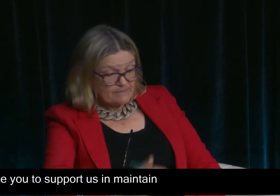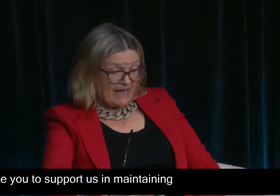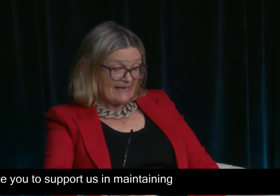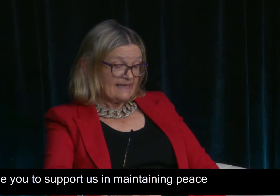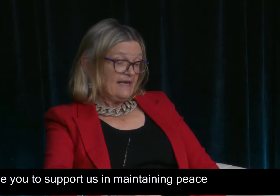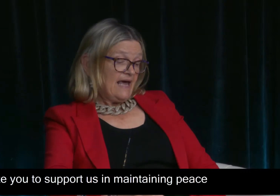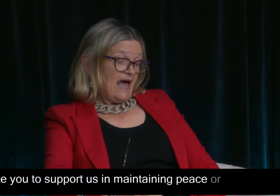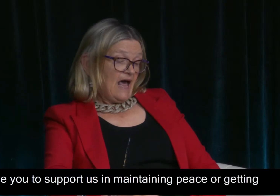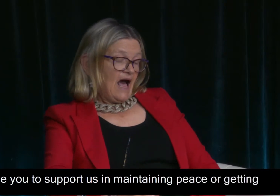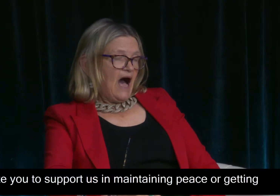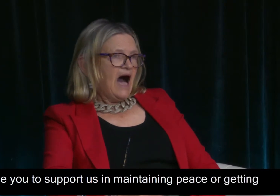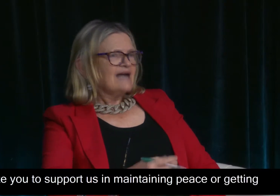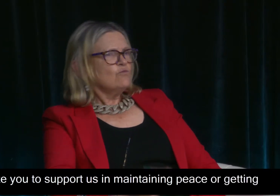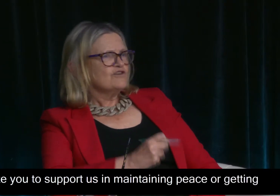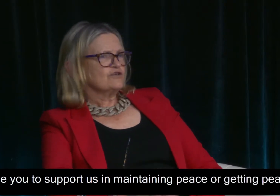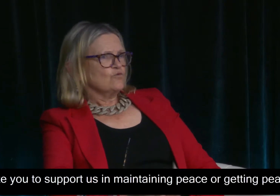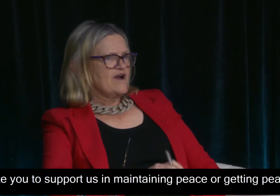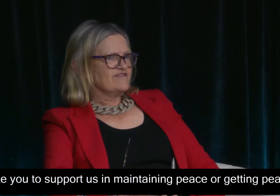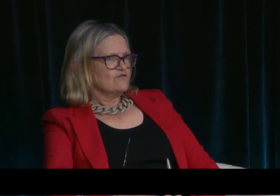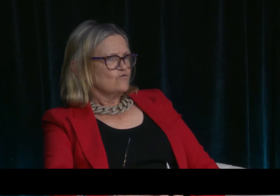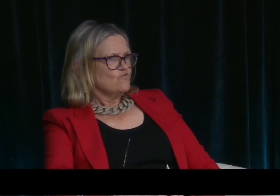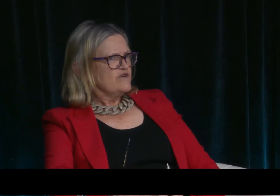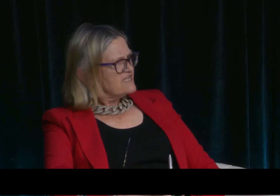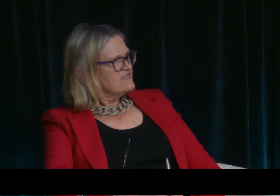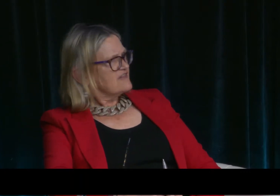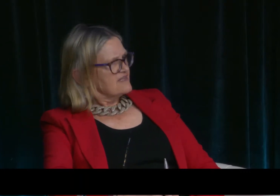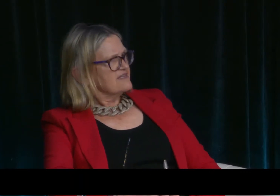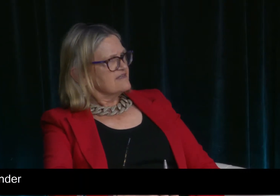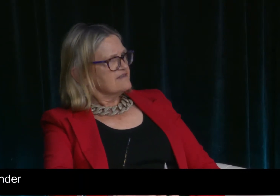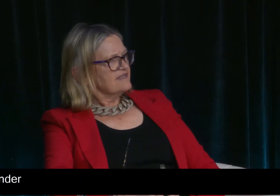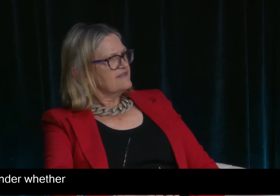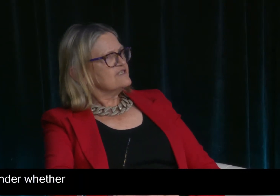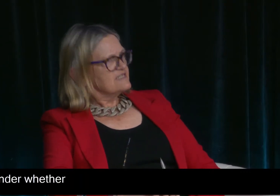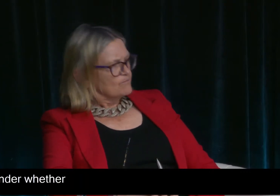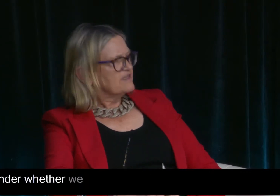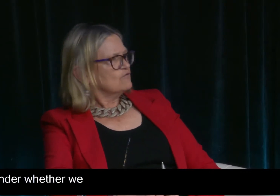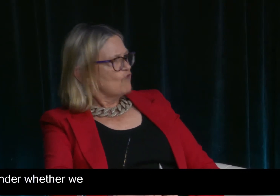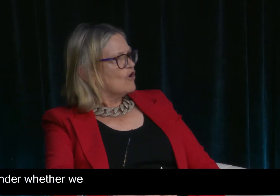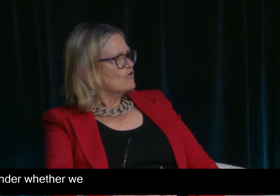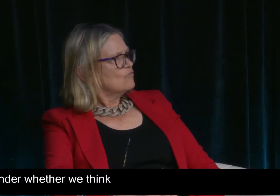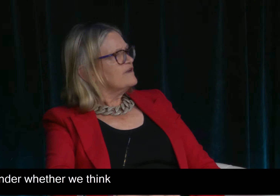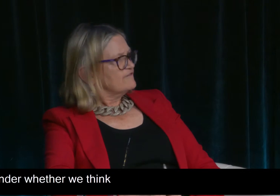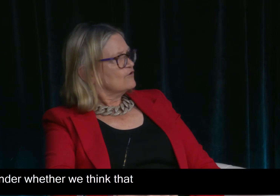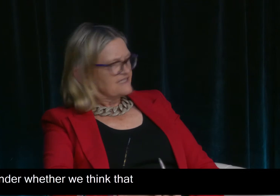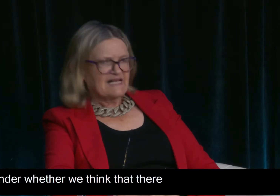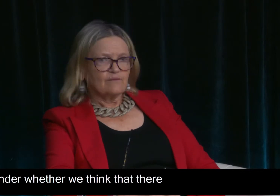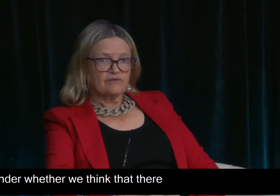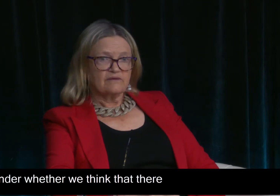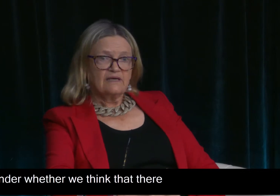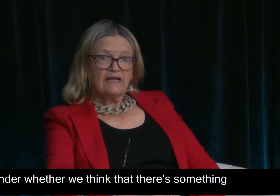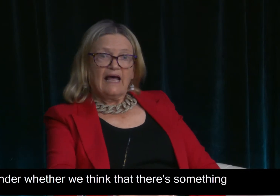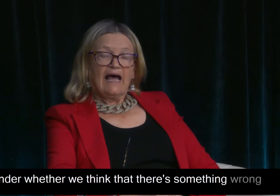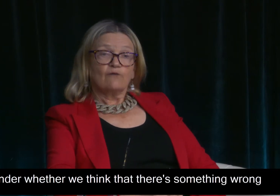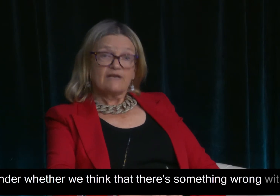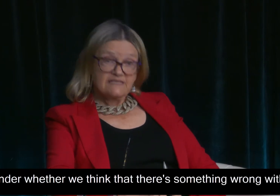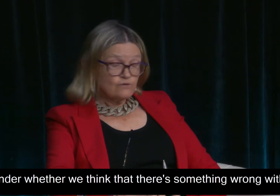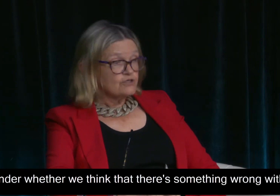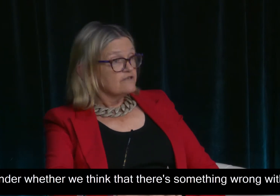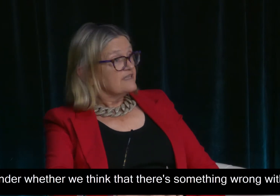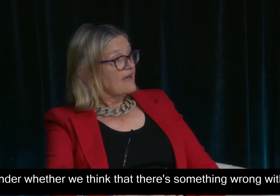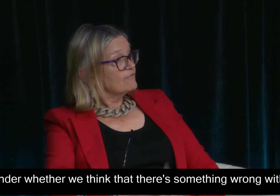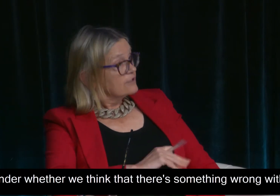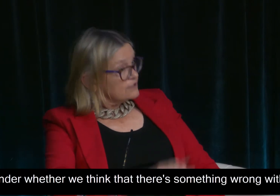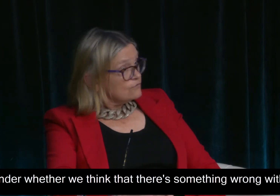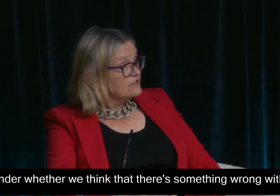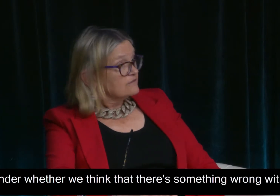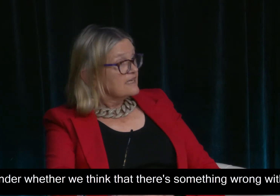getting peace back. I wonder whether we think that there's something wrong with, for example, a resolution